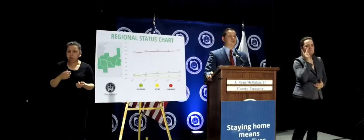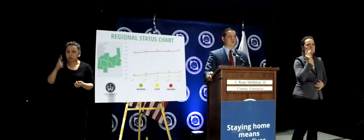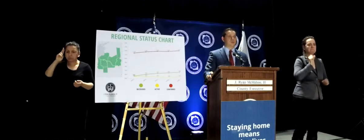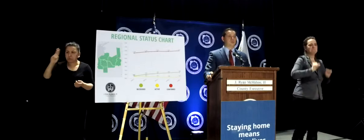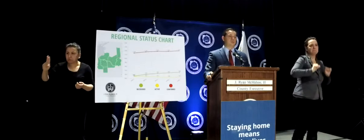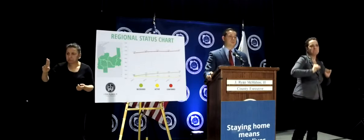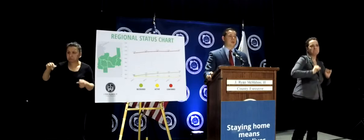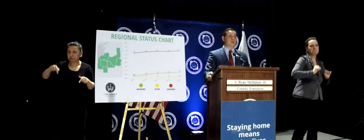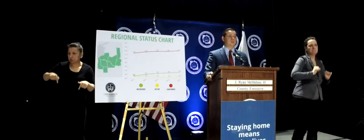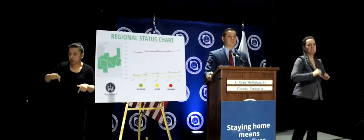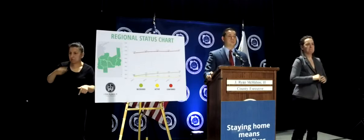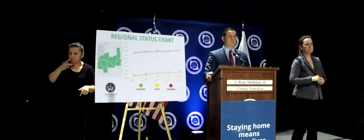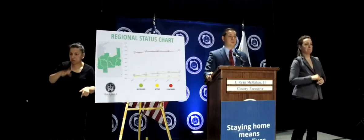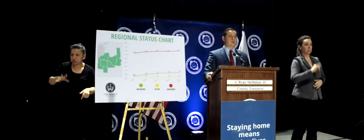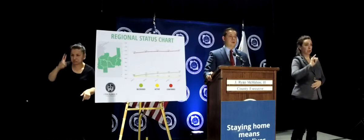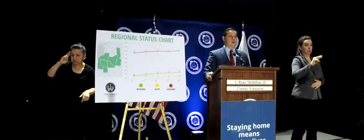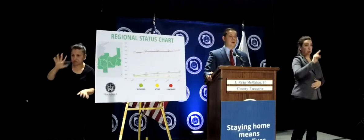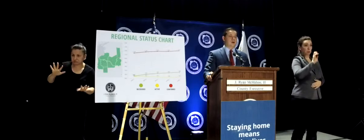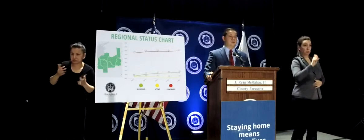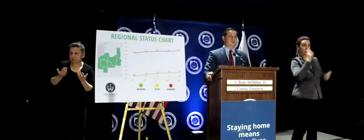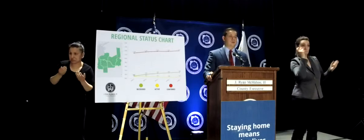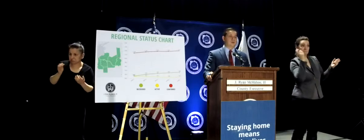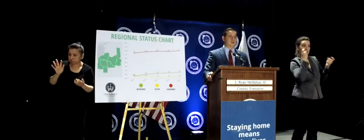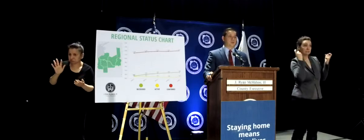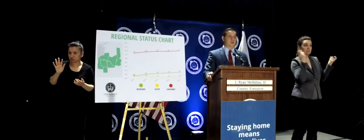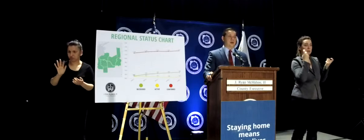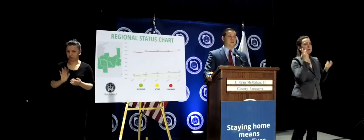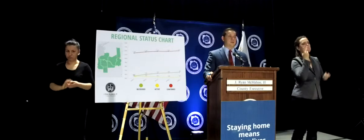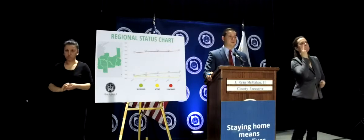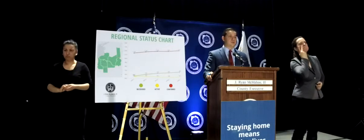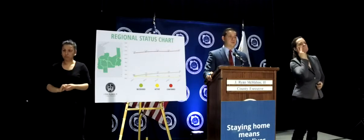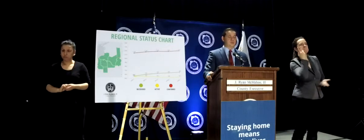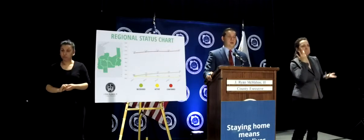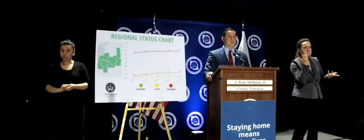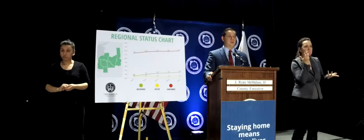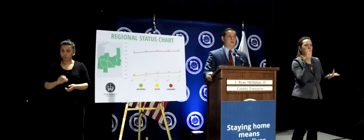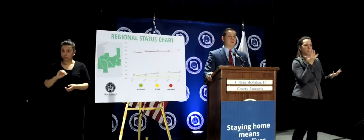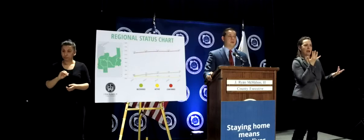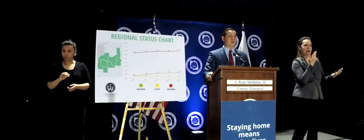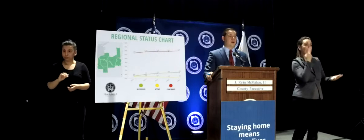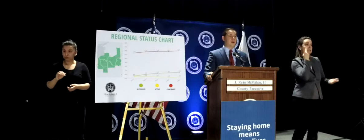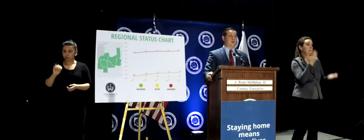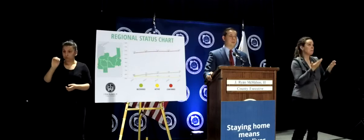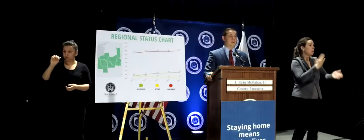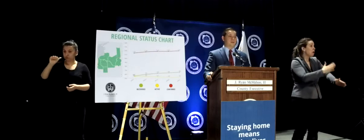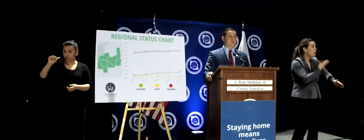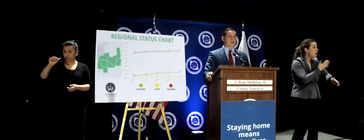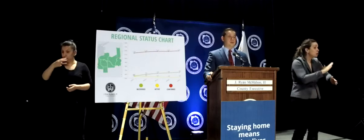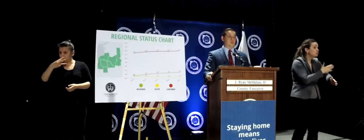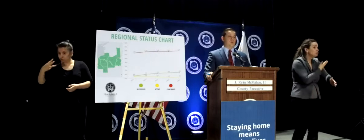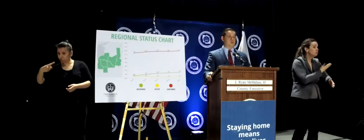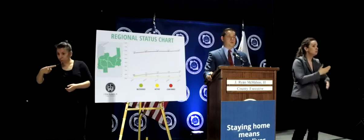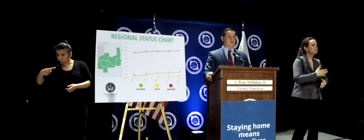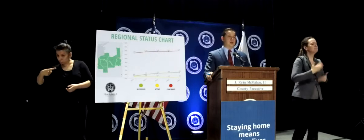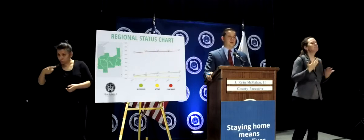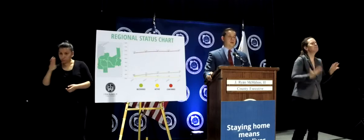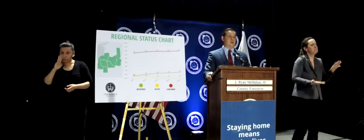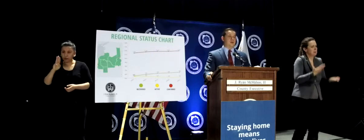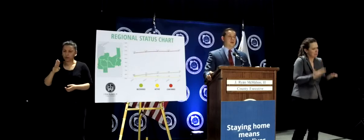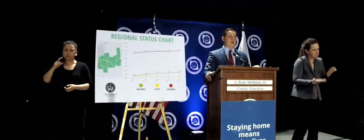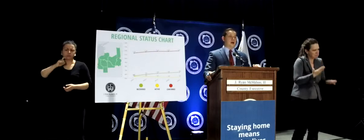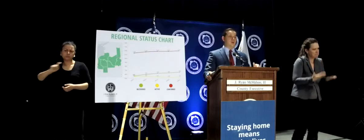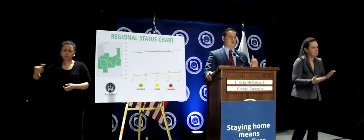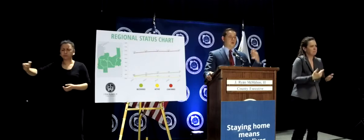festivals in June? Maybe. Could there be concerts in June? Yeah, maybe. That depends on what we do